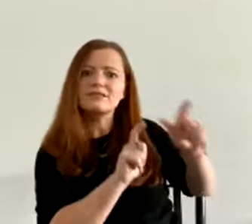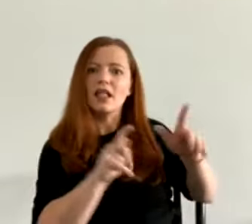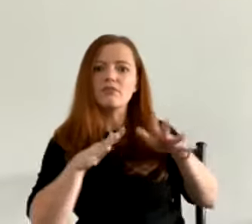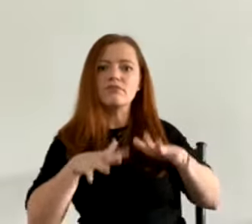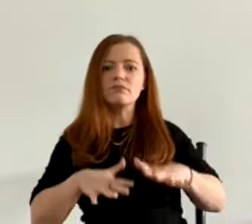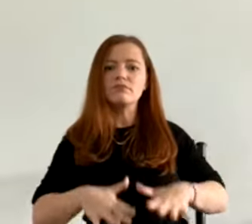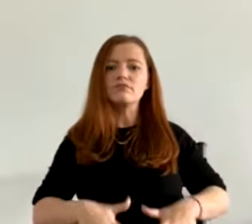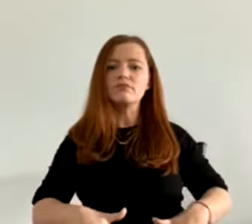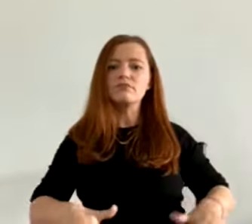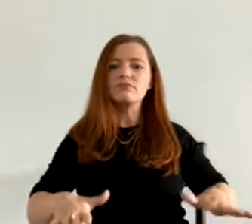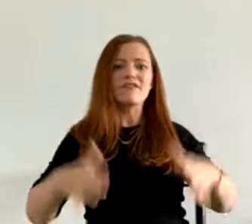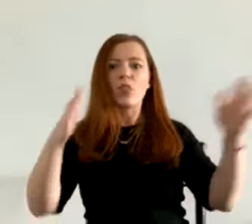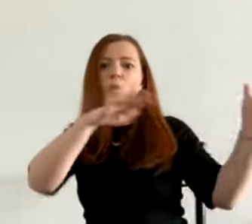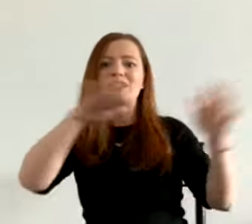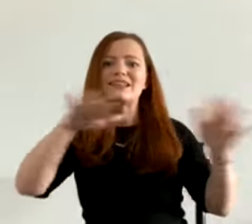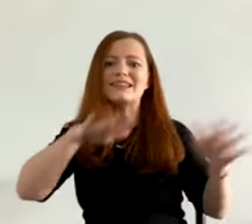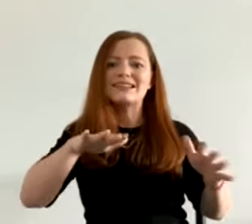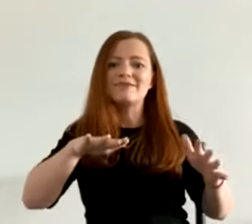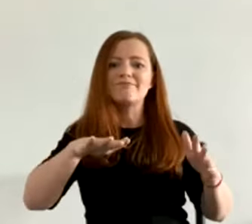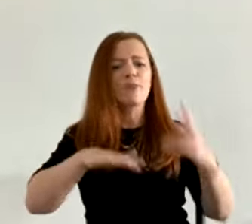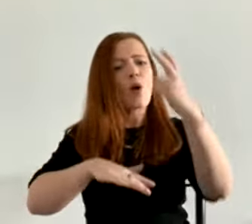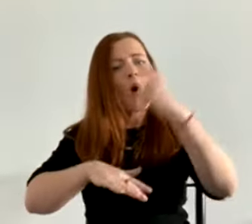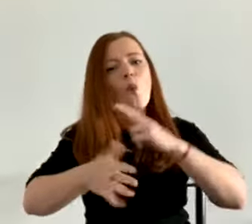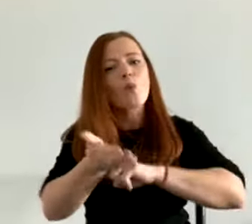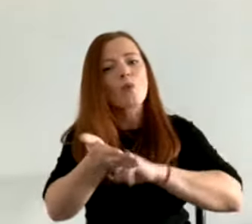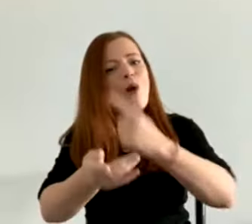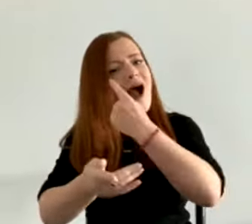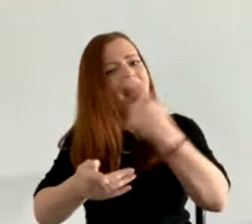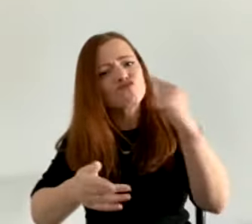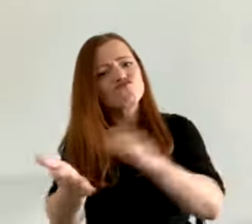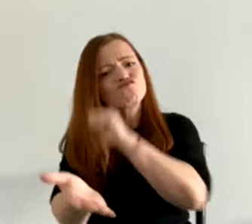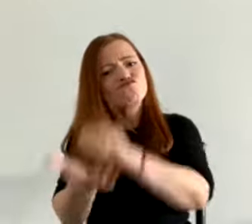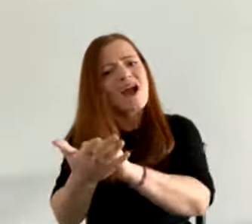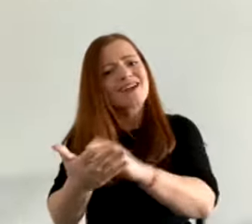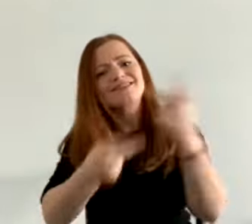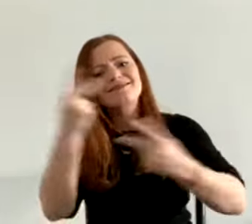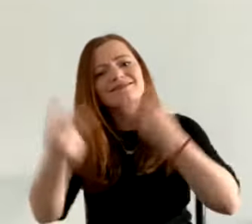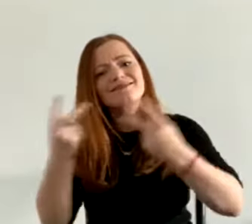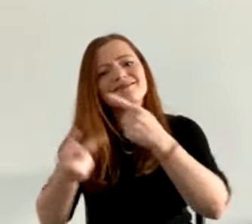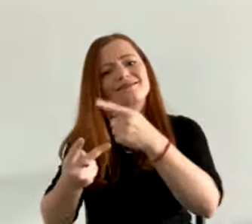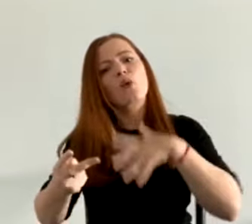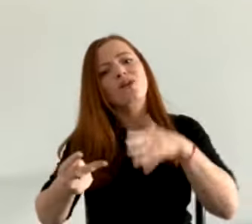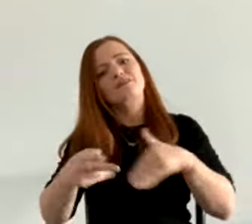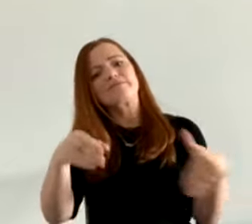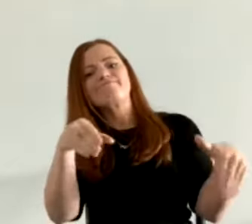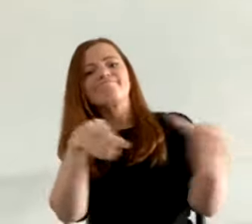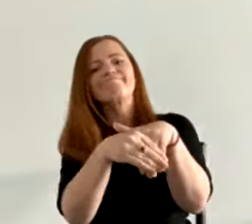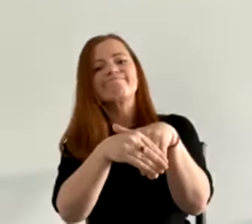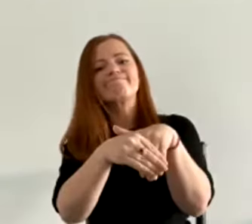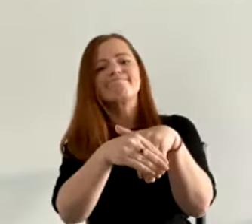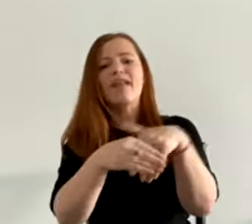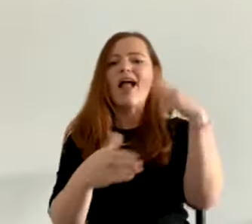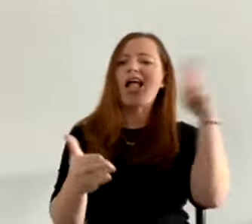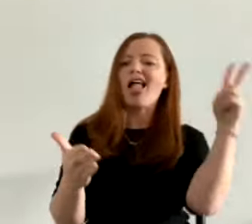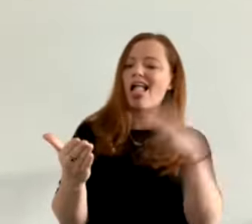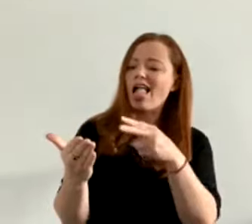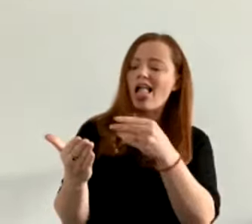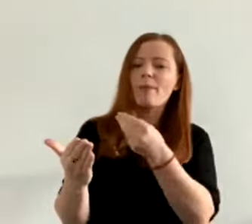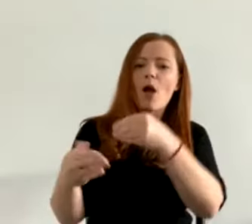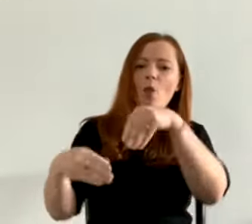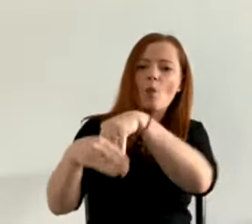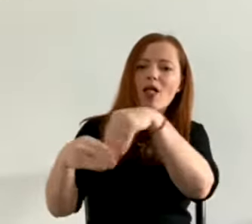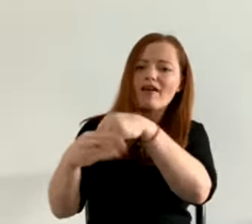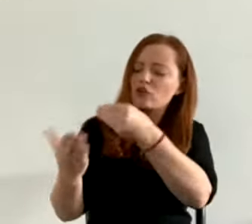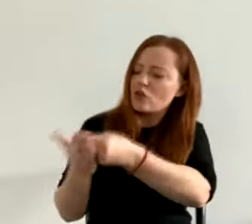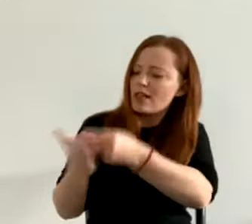Hudson. Old Blue Eyes was right. I did want to be a part of it. I looked in my wallet for more dollars. The feeling inside of me